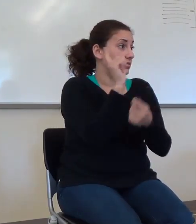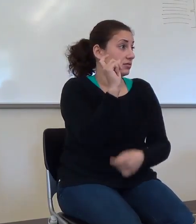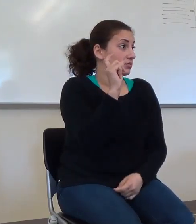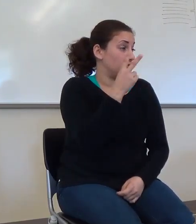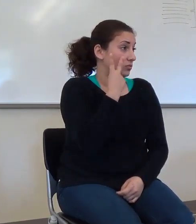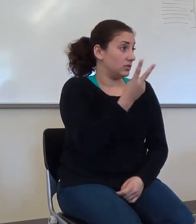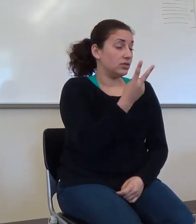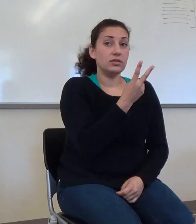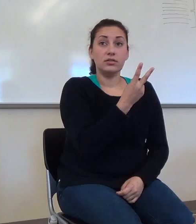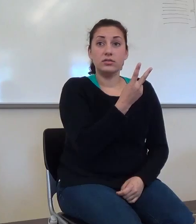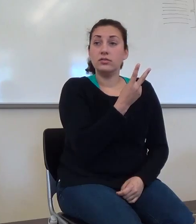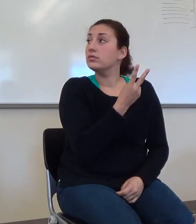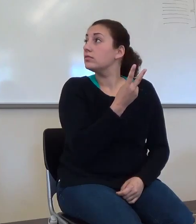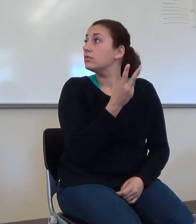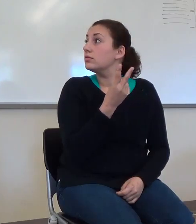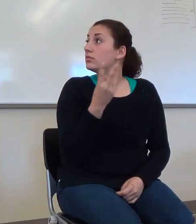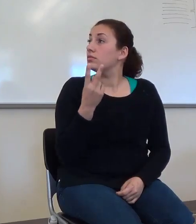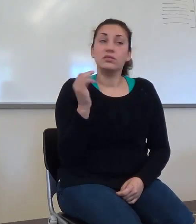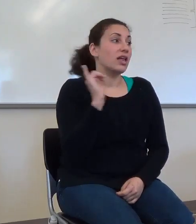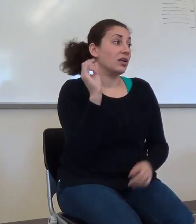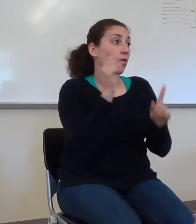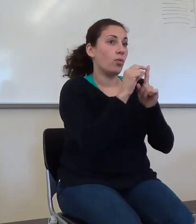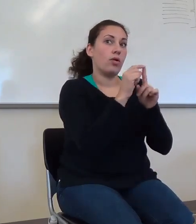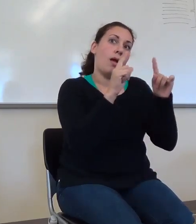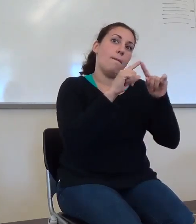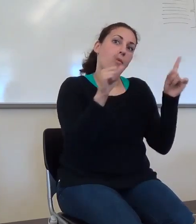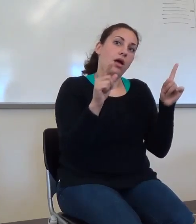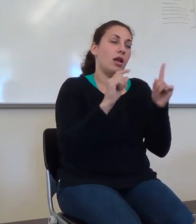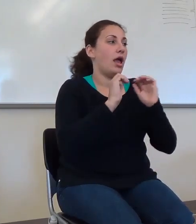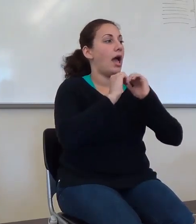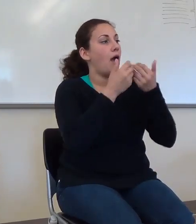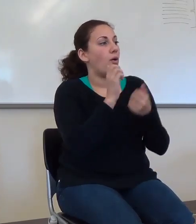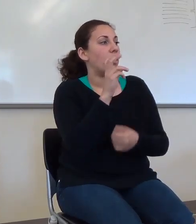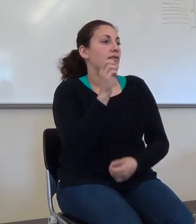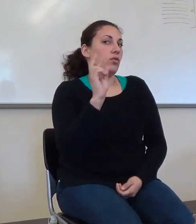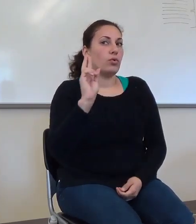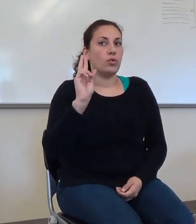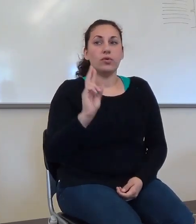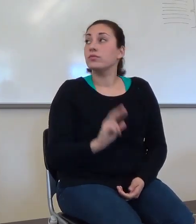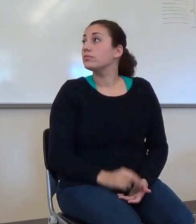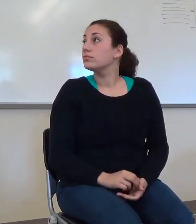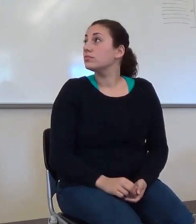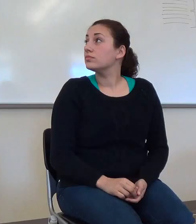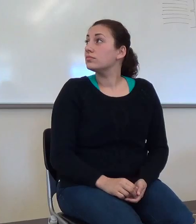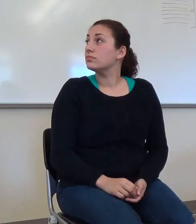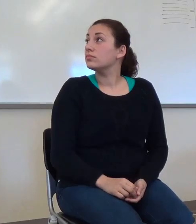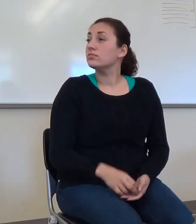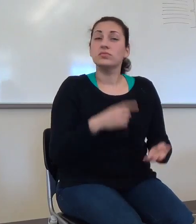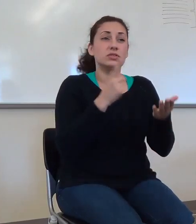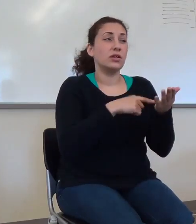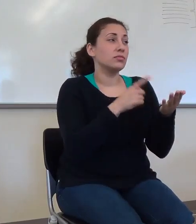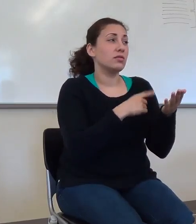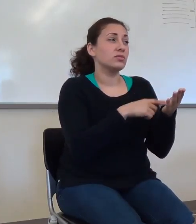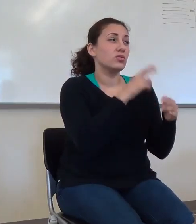No. Usually the reversal transition's up here. Sometimes we've seen one down here, but usually it's up in, at least in the